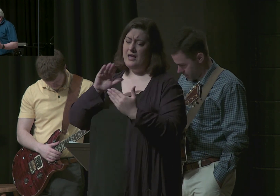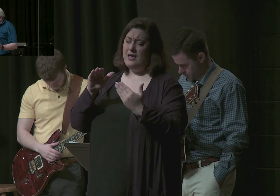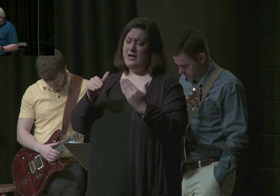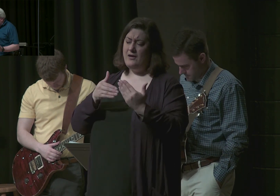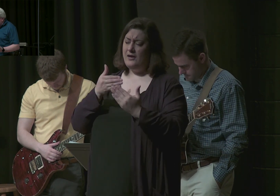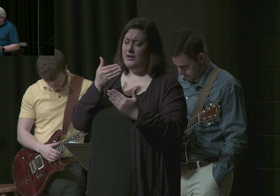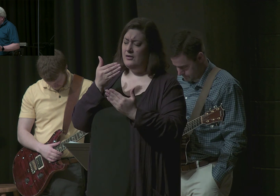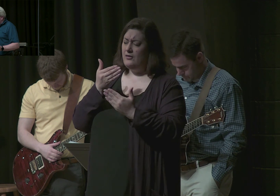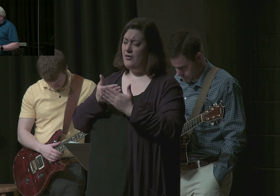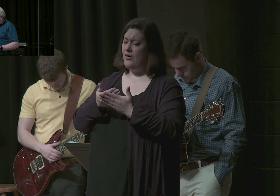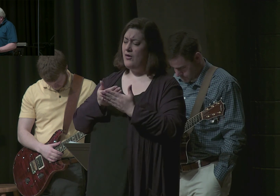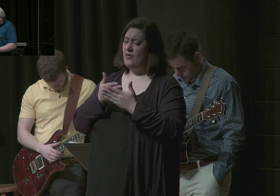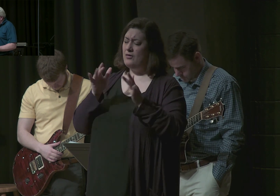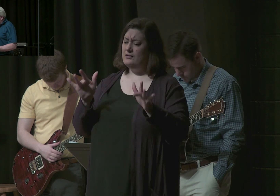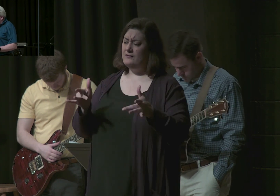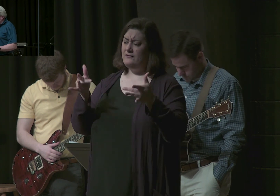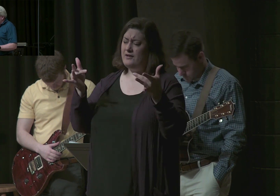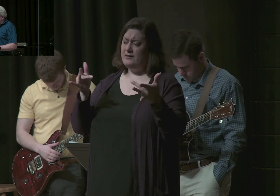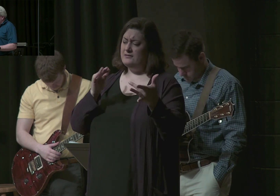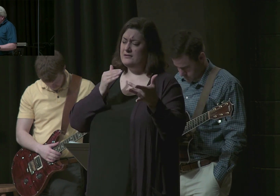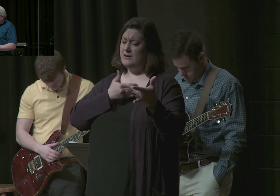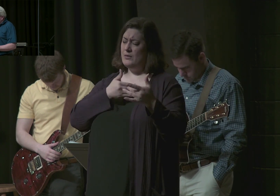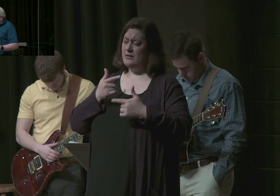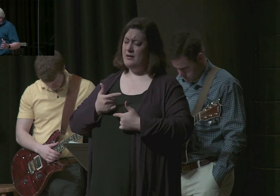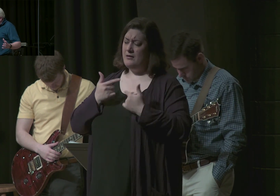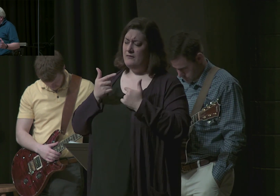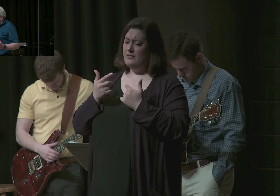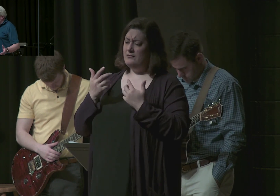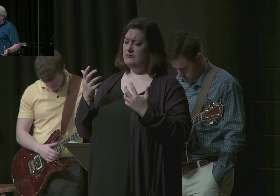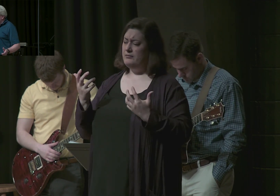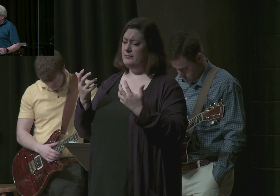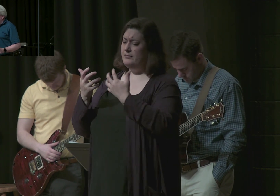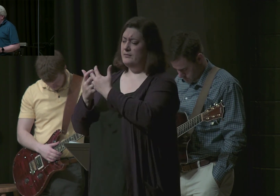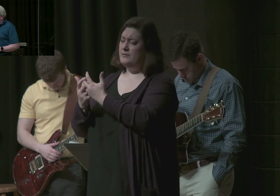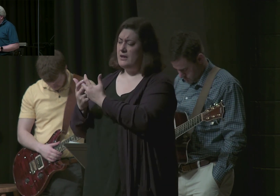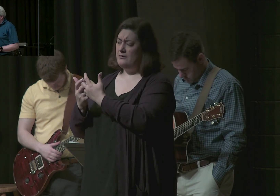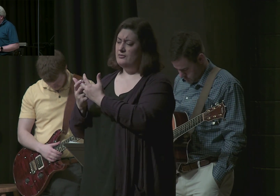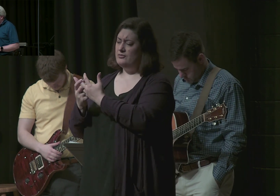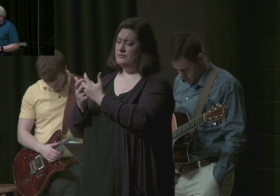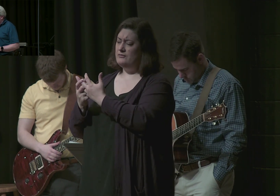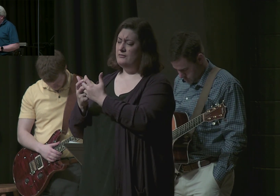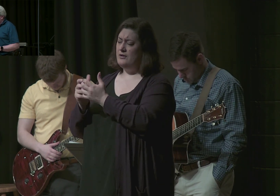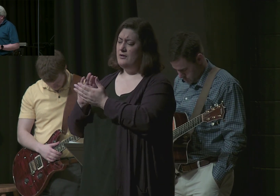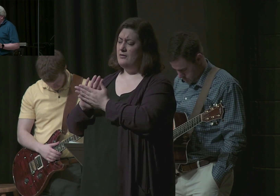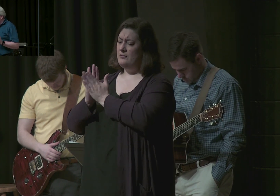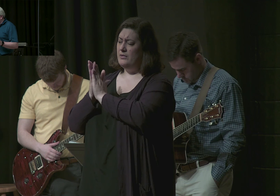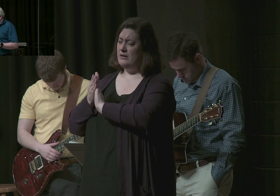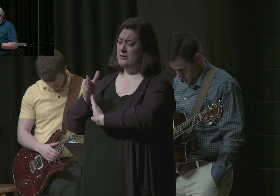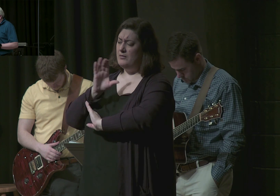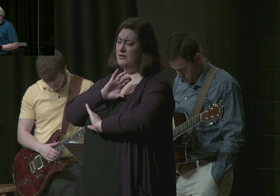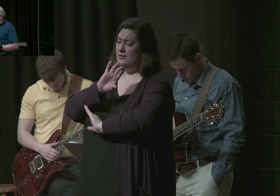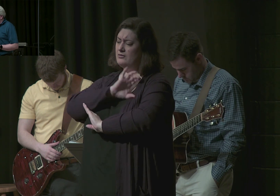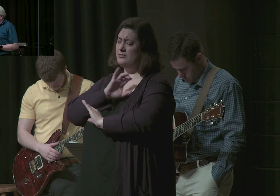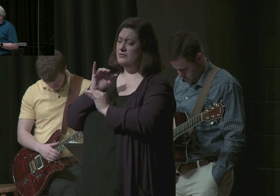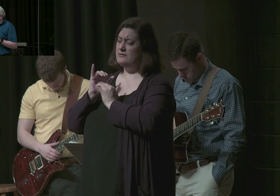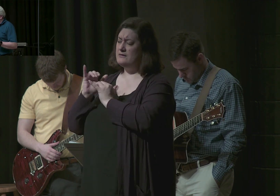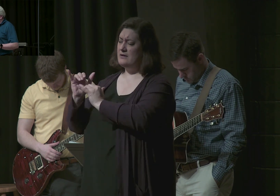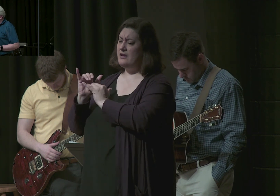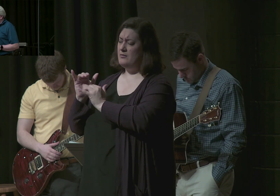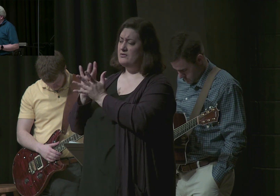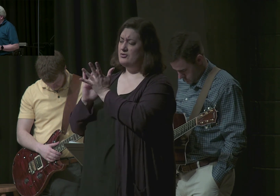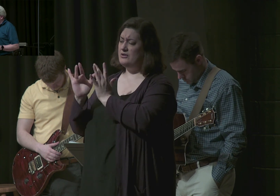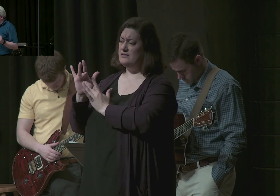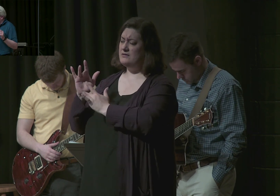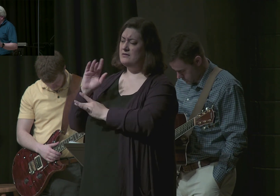being used and molded and shaped by your great and gracious will. So that at the end of days, when we